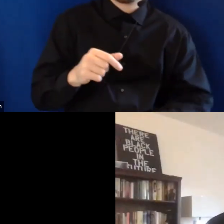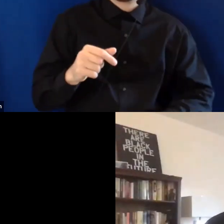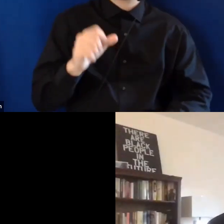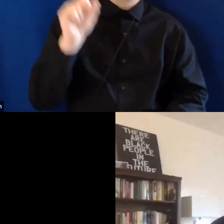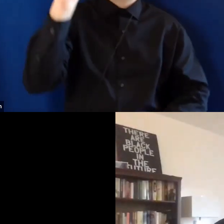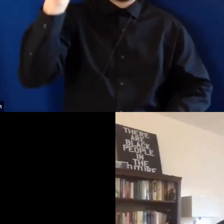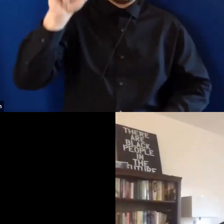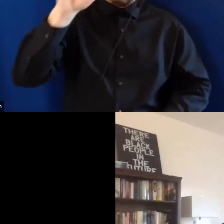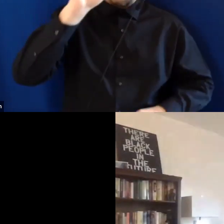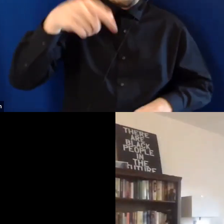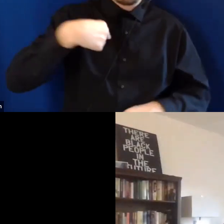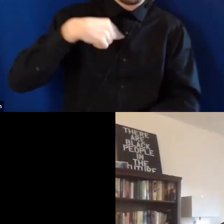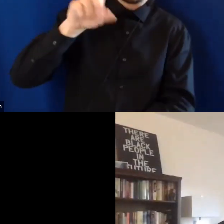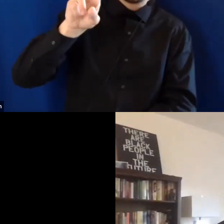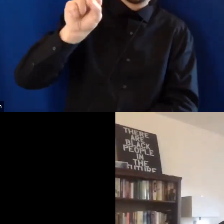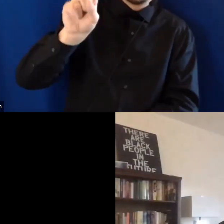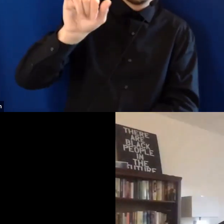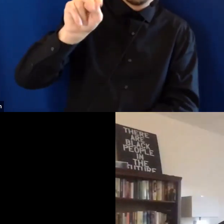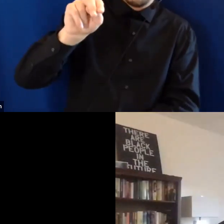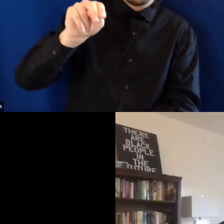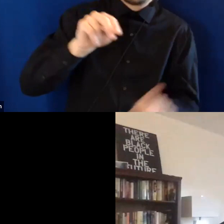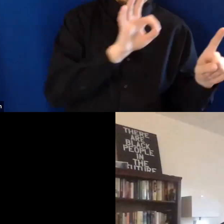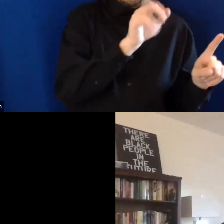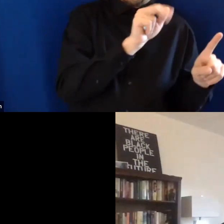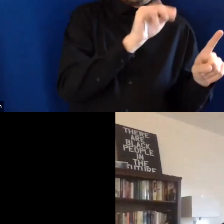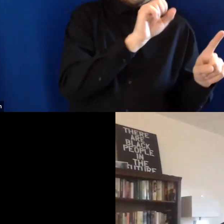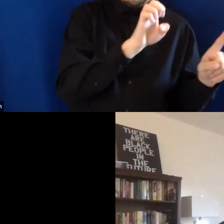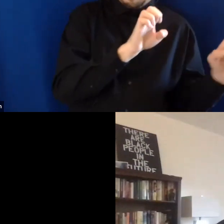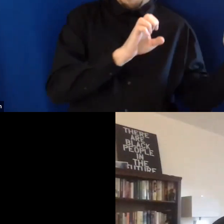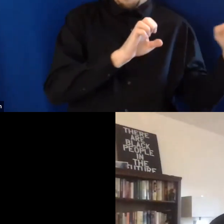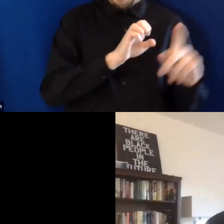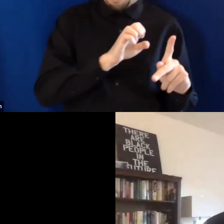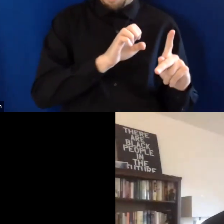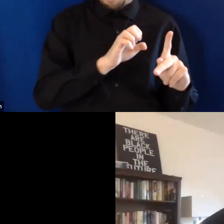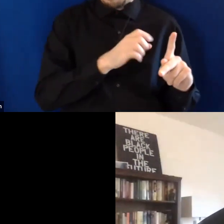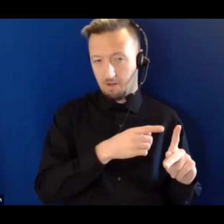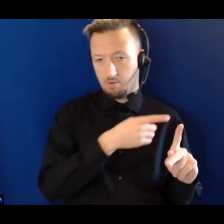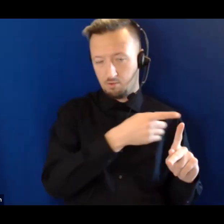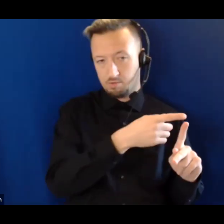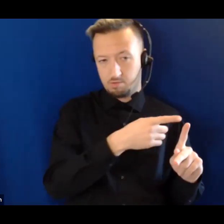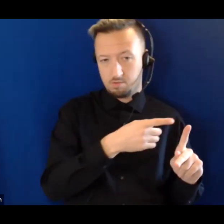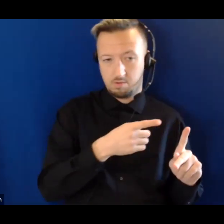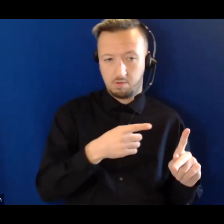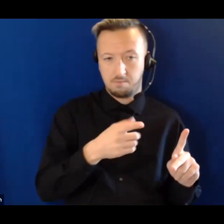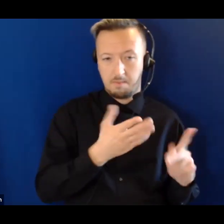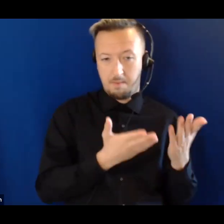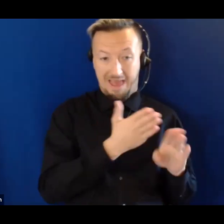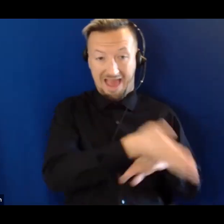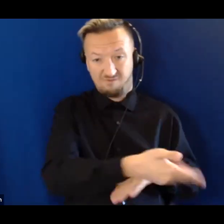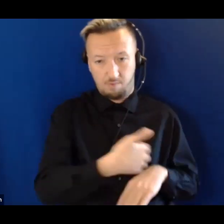Yeah, this is Dustin. That's fine. And if Fantasy comes back, maybe she can come on like after